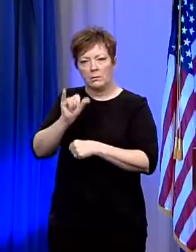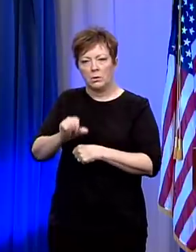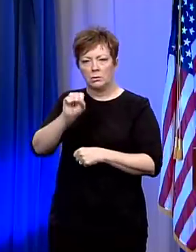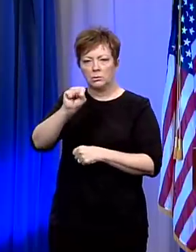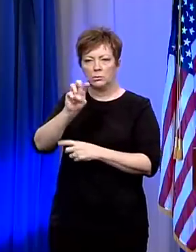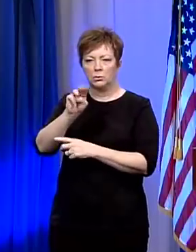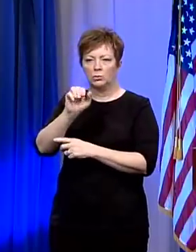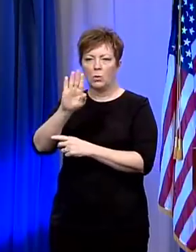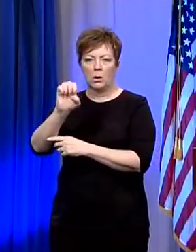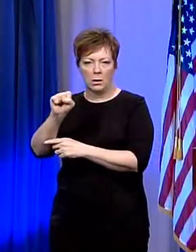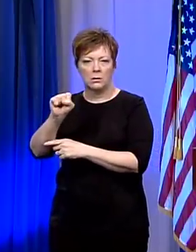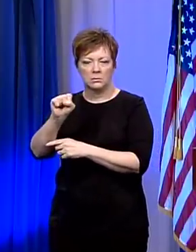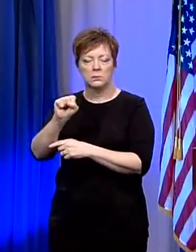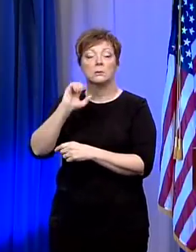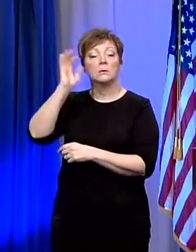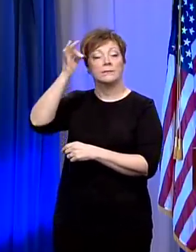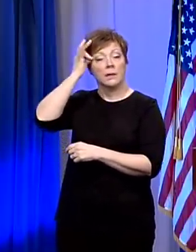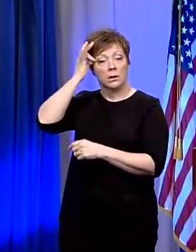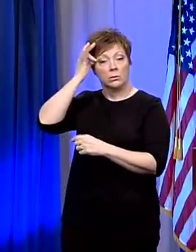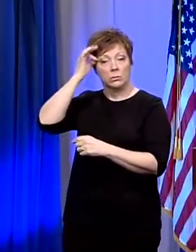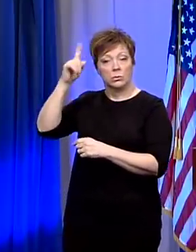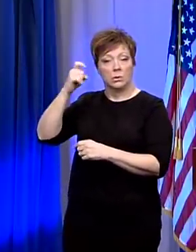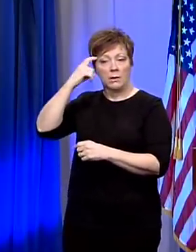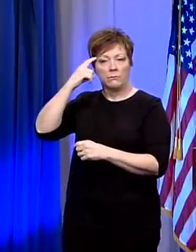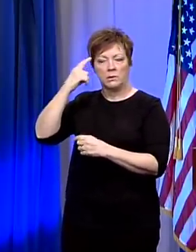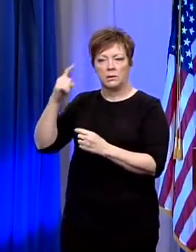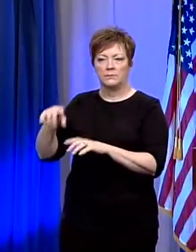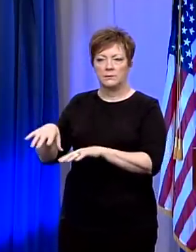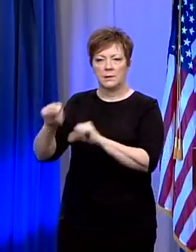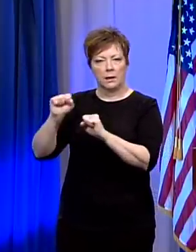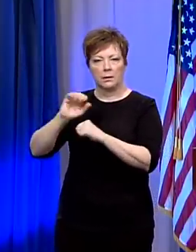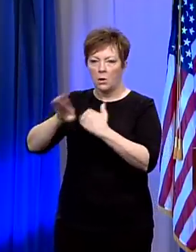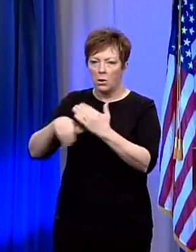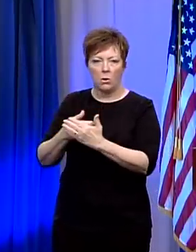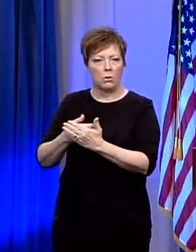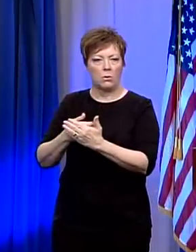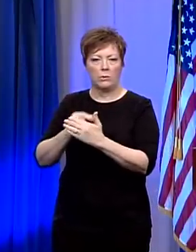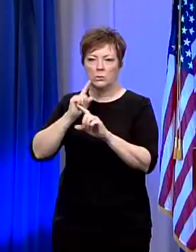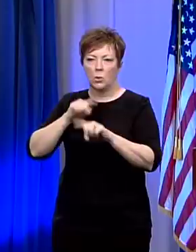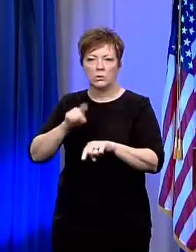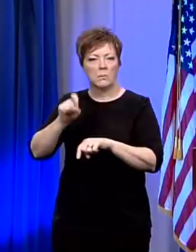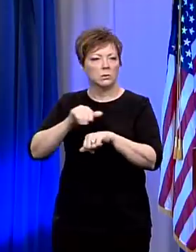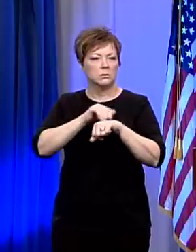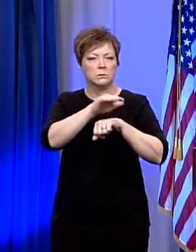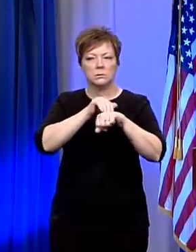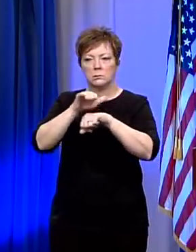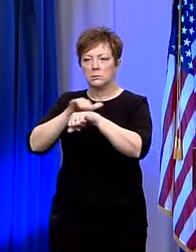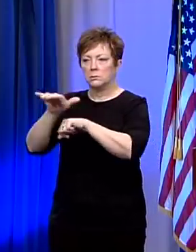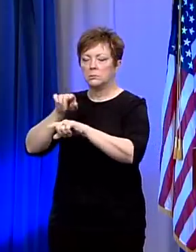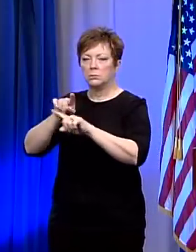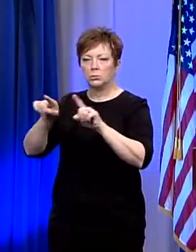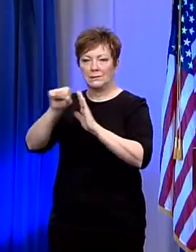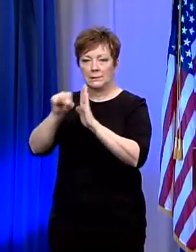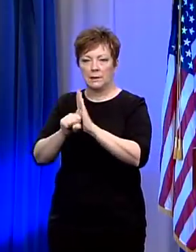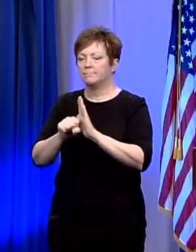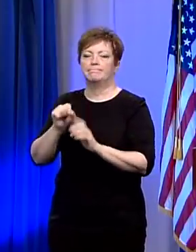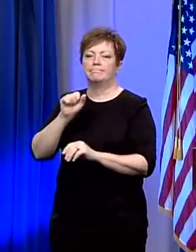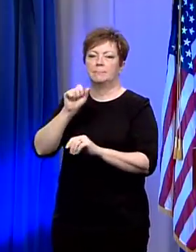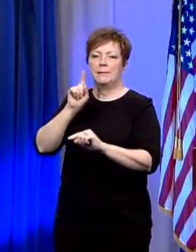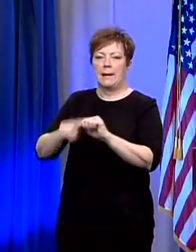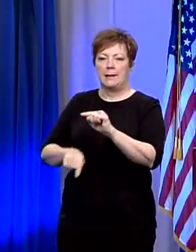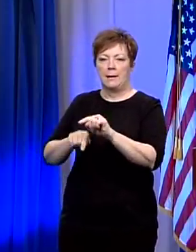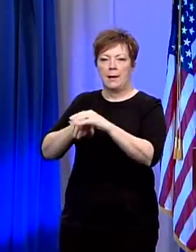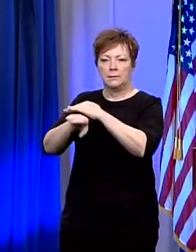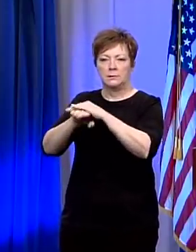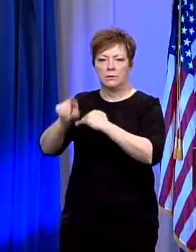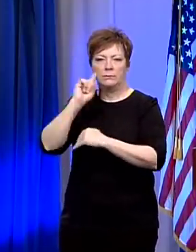swabs. The federal government has sort of taken all orders of those that were to be shipped to states, and states no longer have access to those